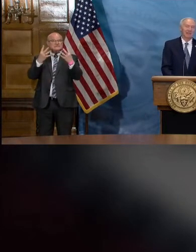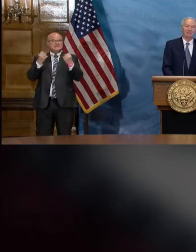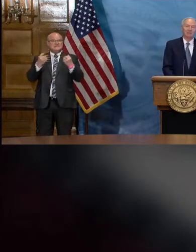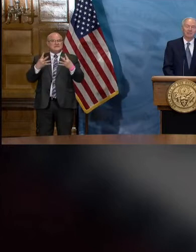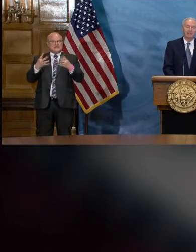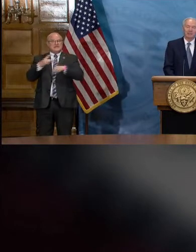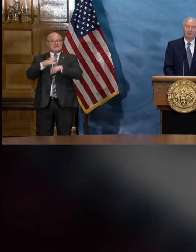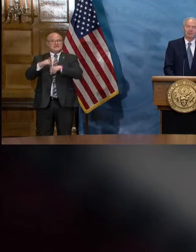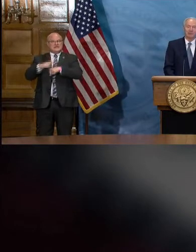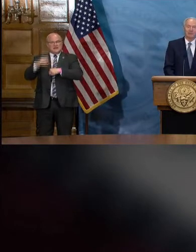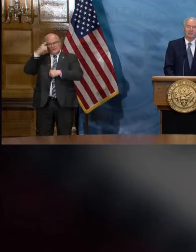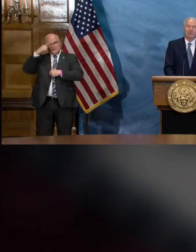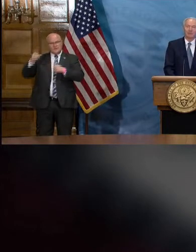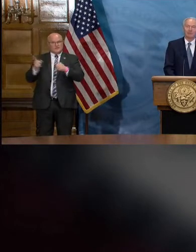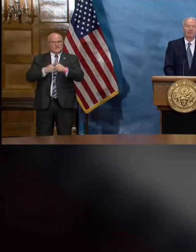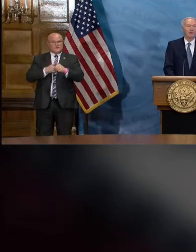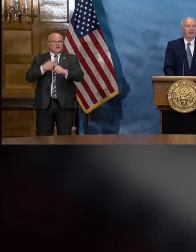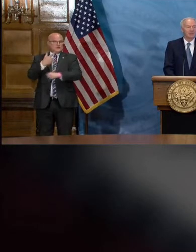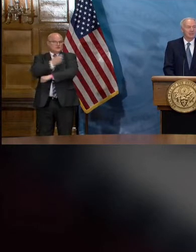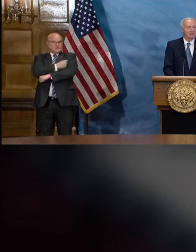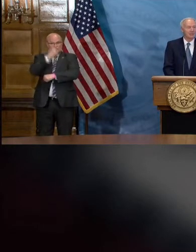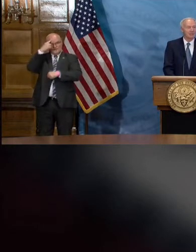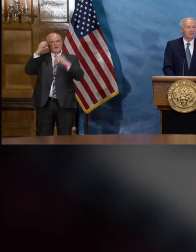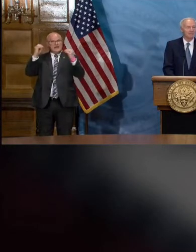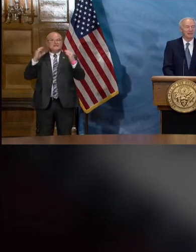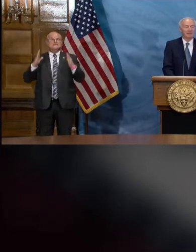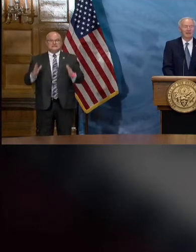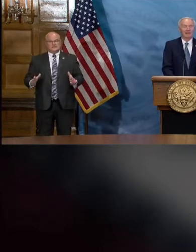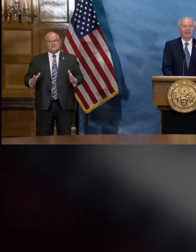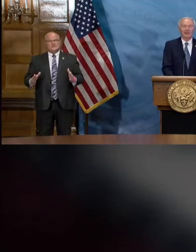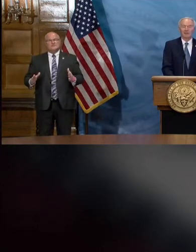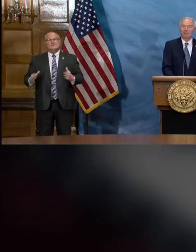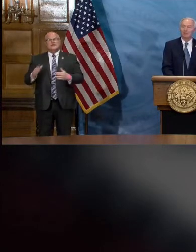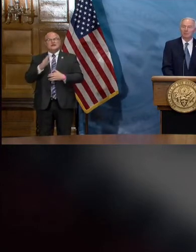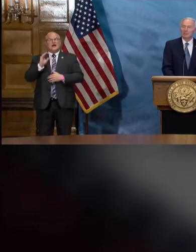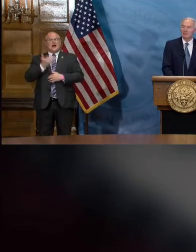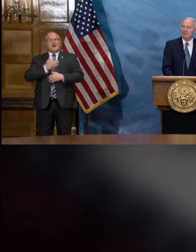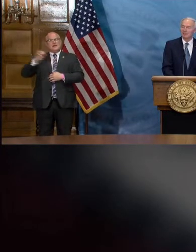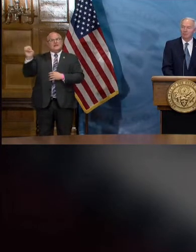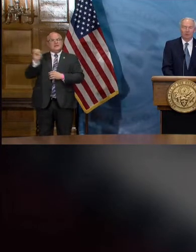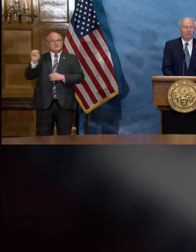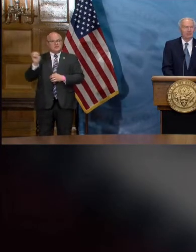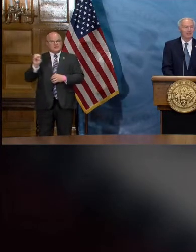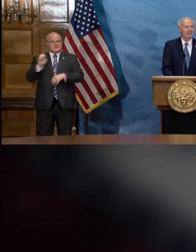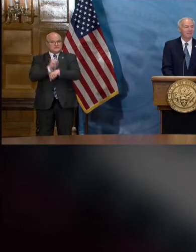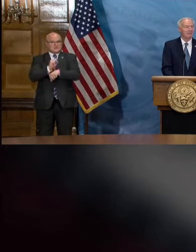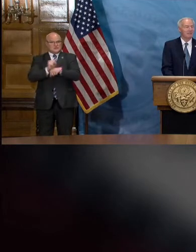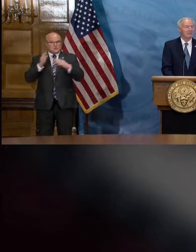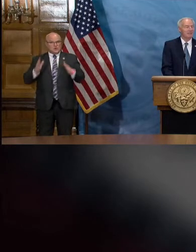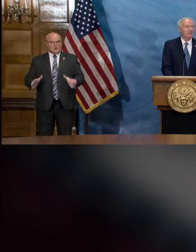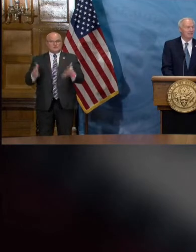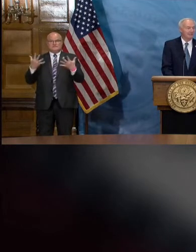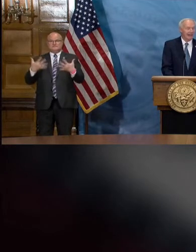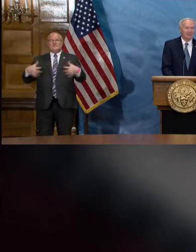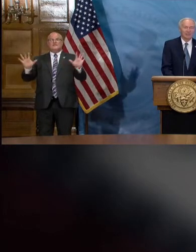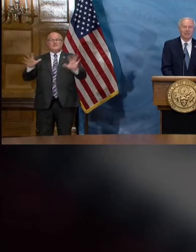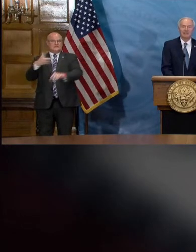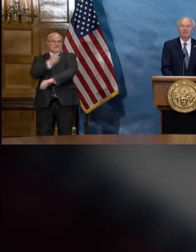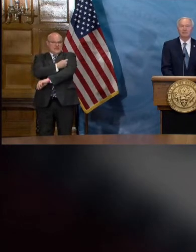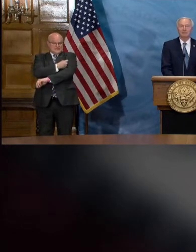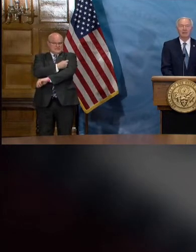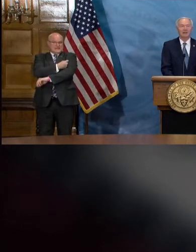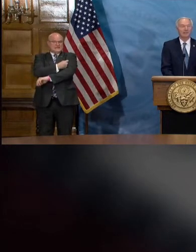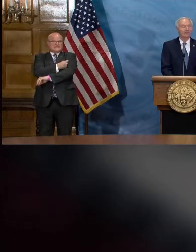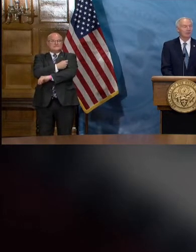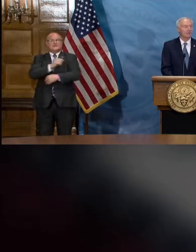made available, at least for the first dose, for our teachers. Our emergency workers have been